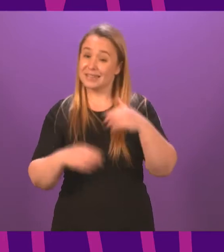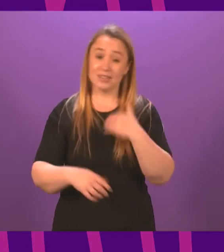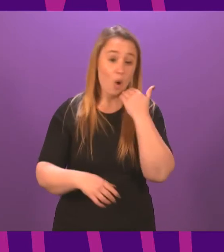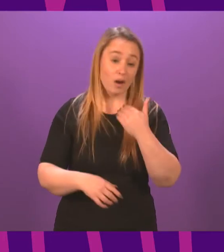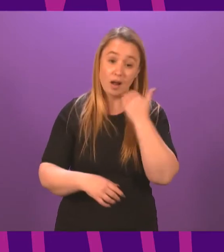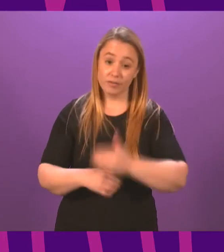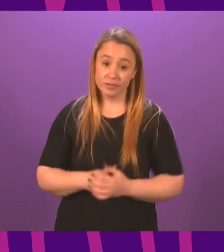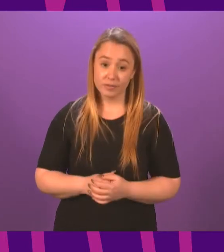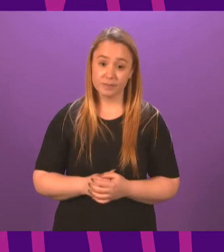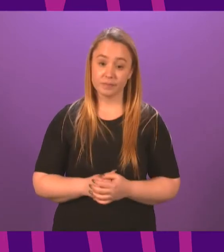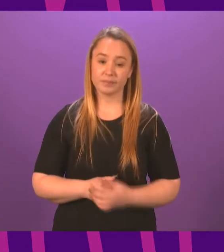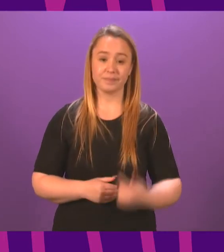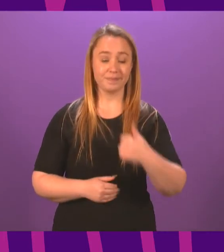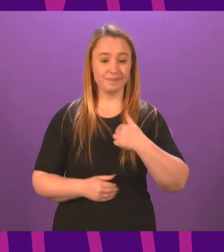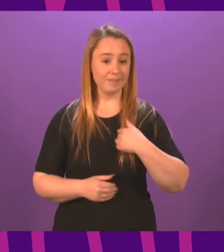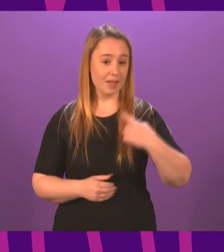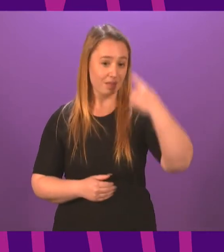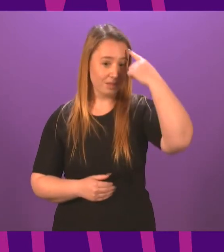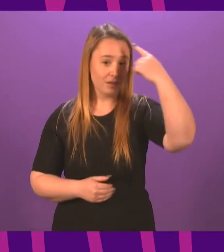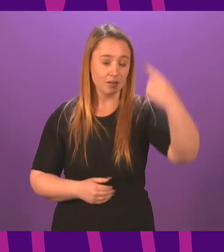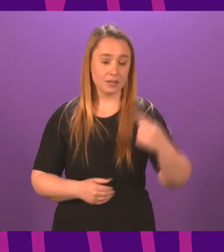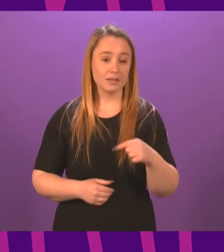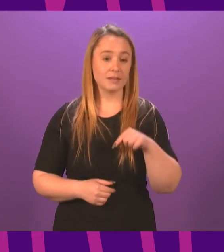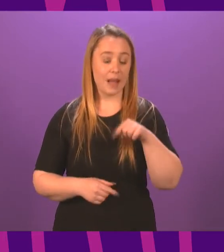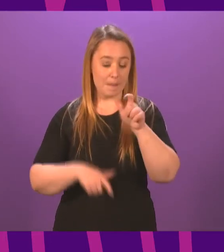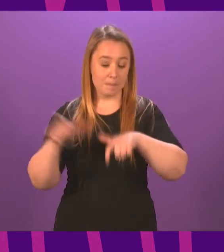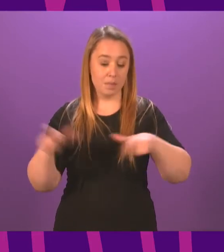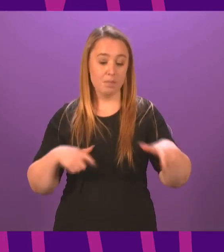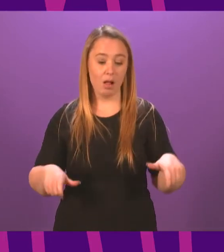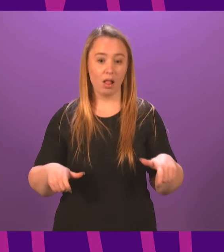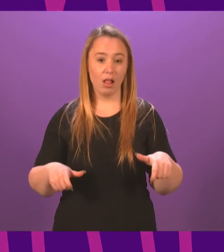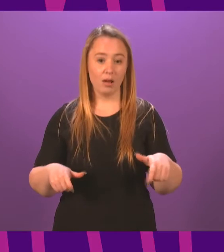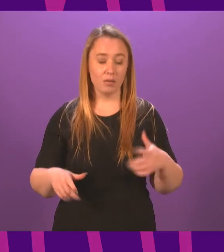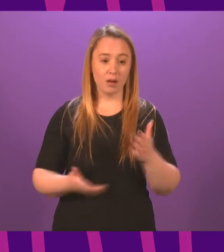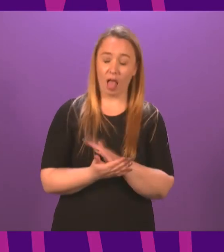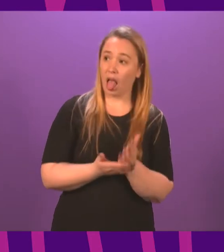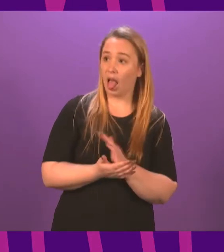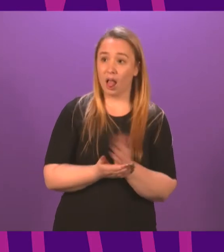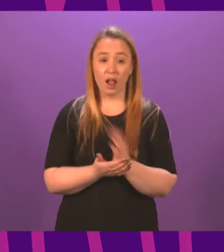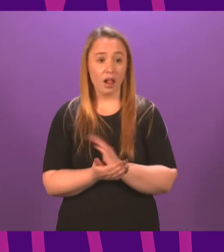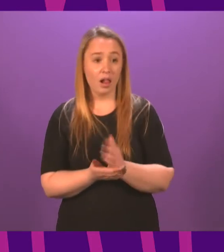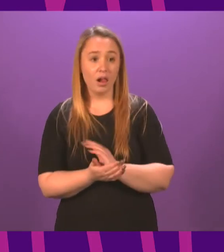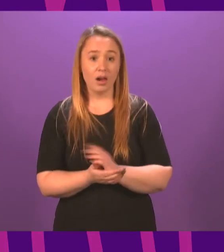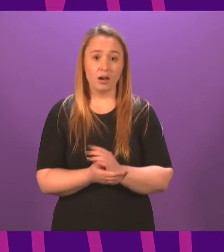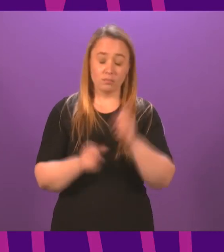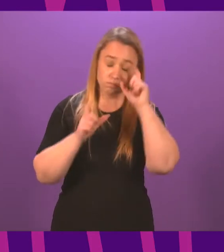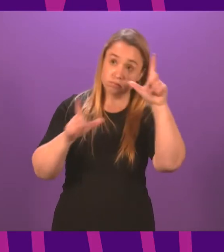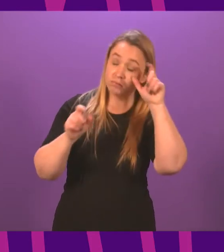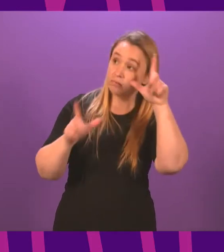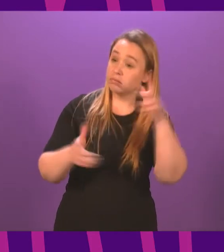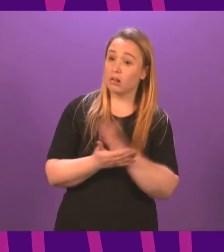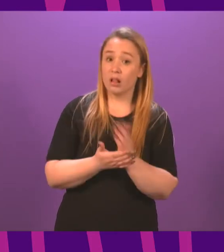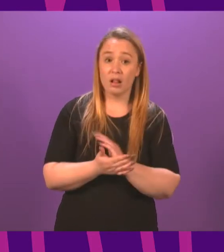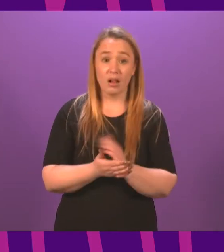enough. And I fear that this will not stop people being kept awake at night with worry and anxiety about losing